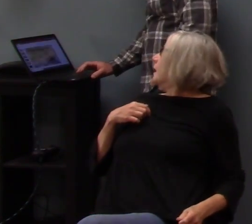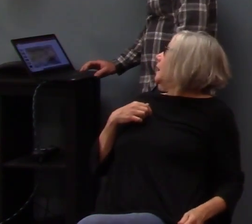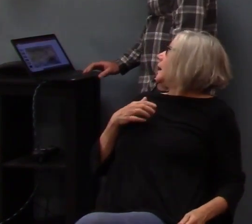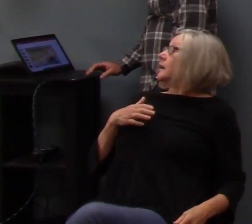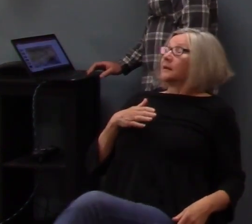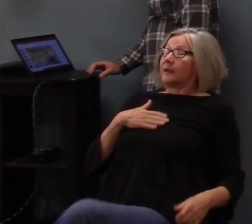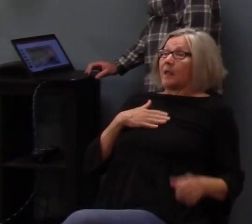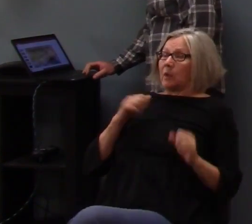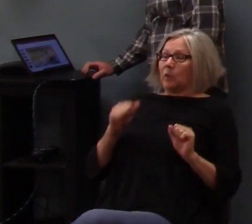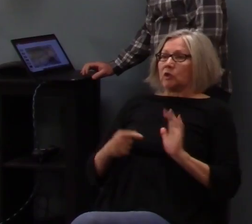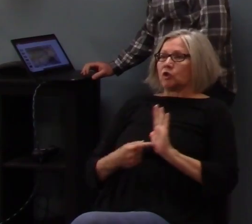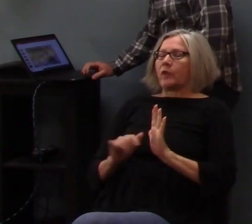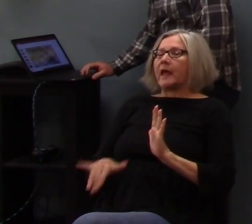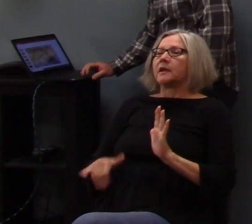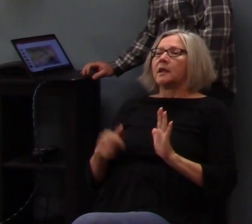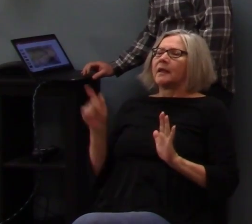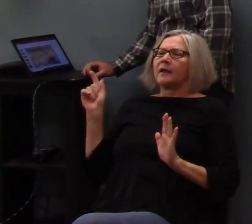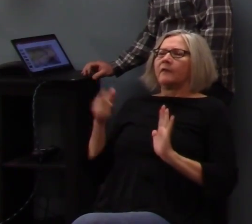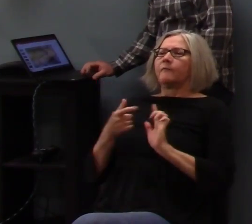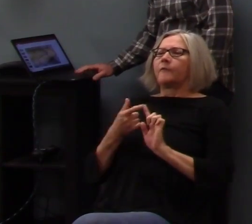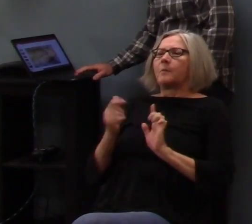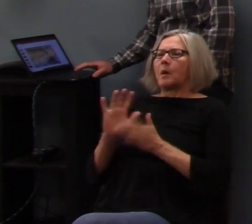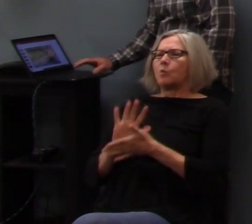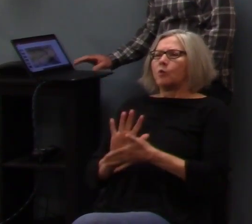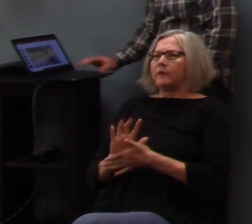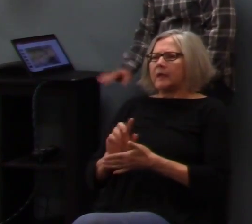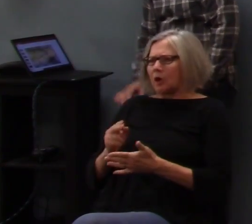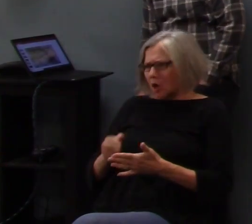Again, it's this is from a movie called